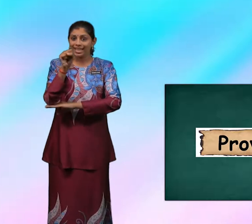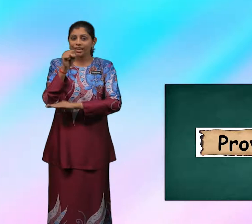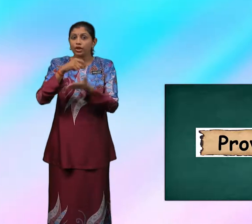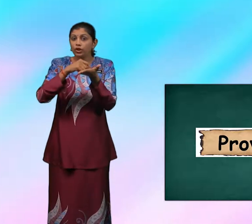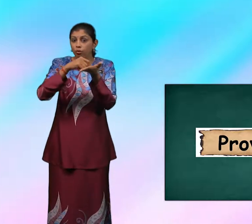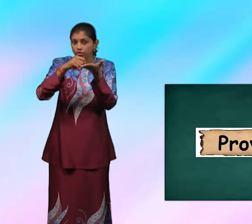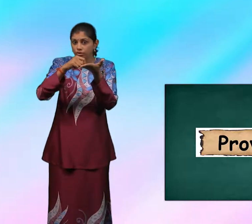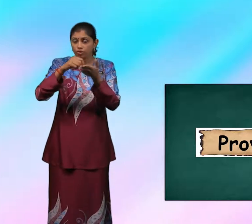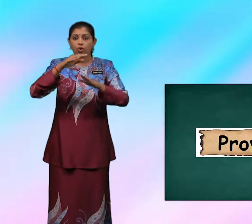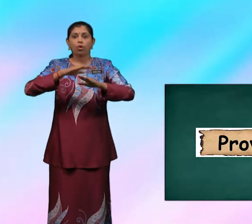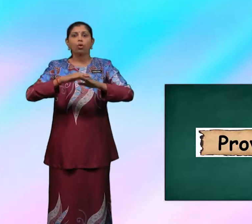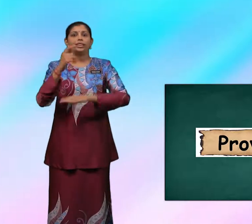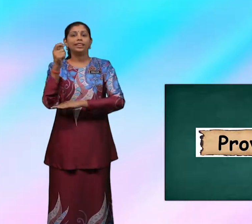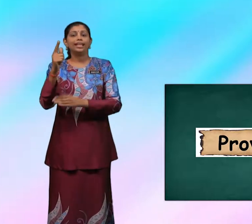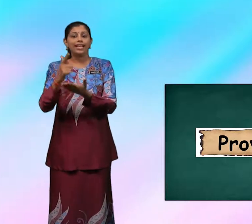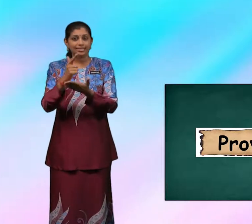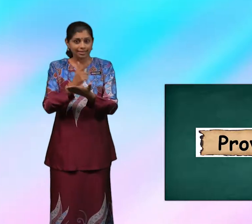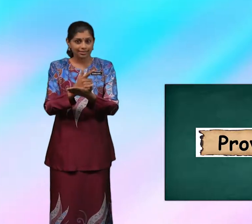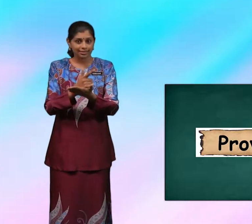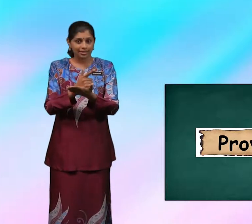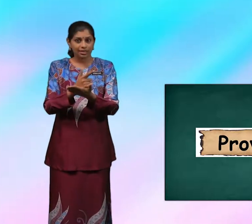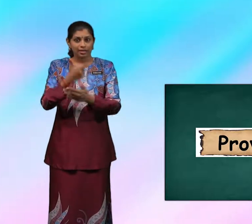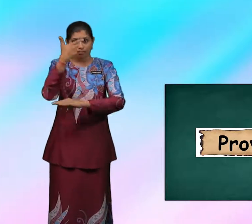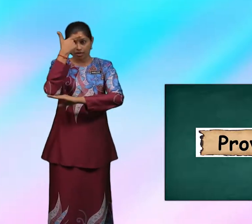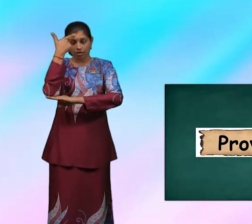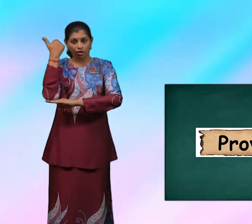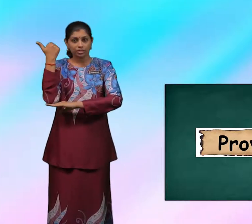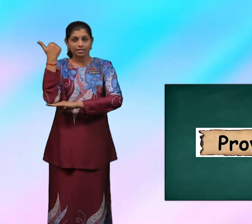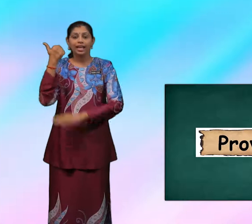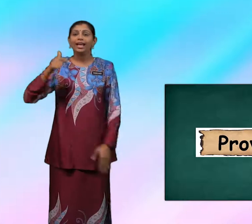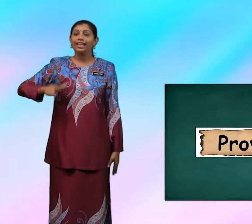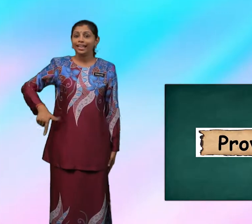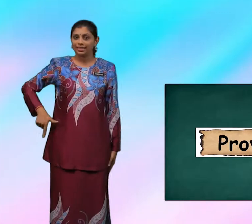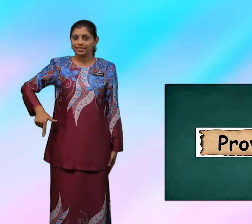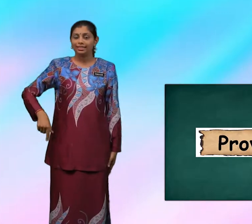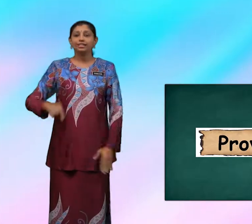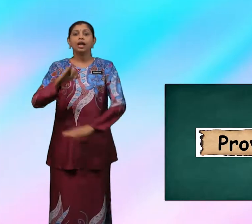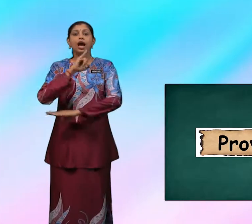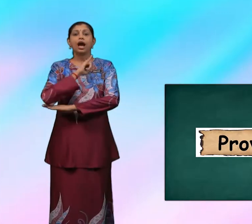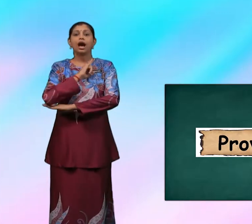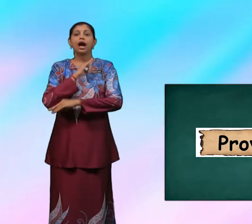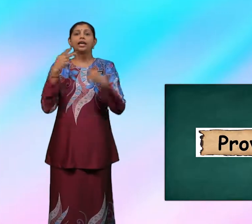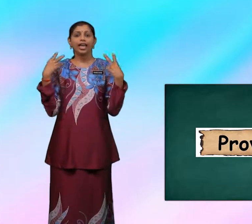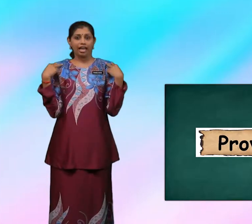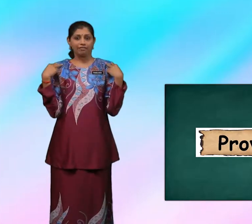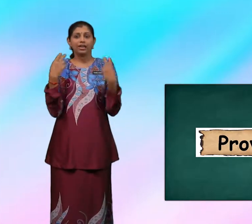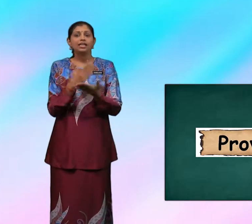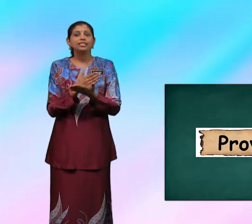take note on the lesson because later I have